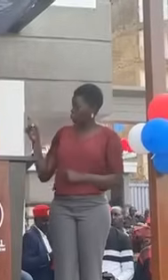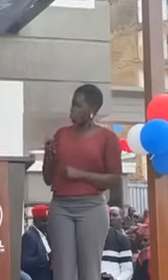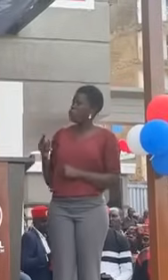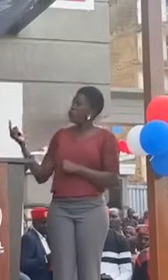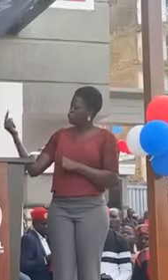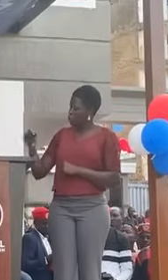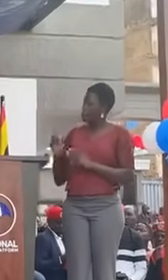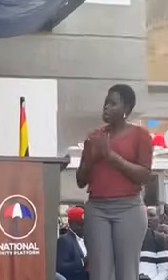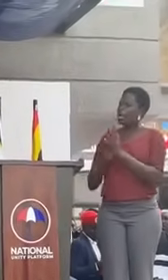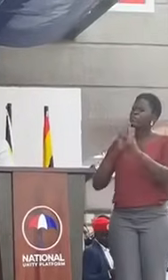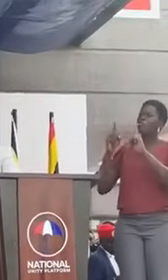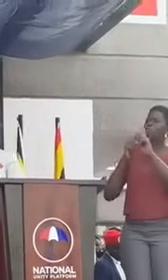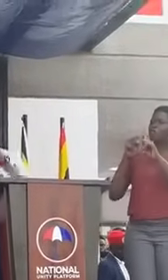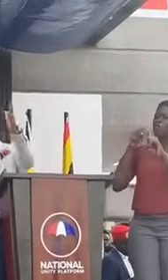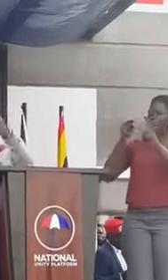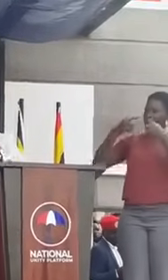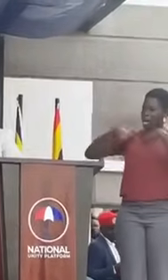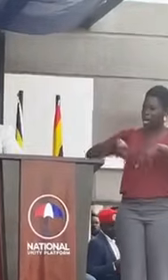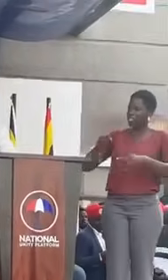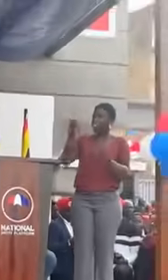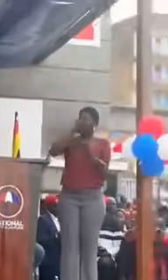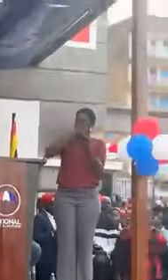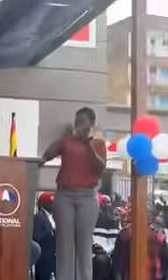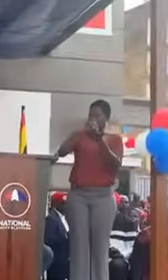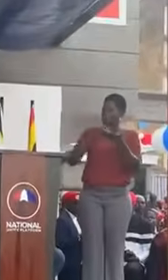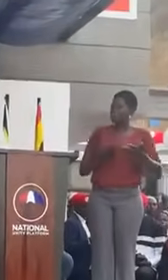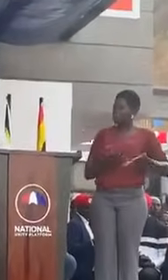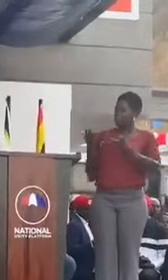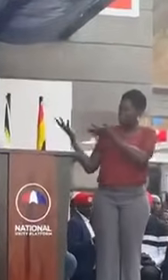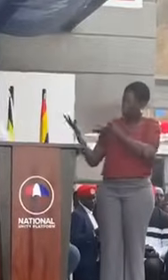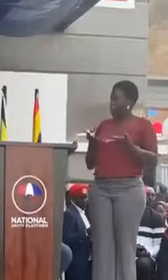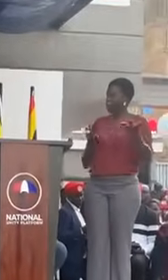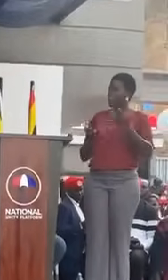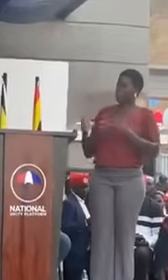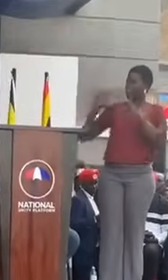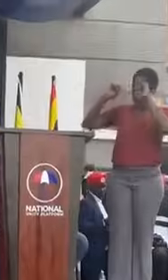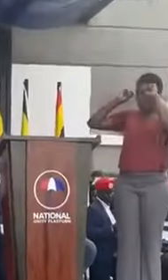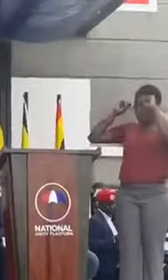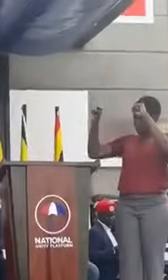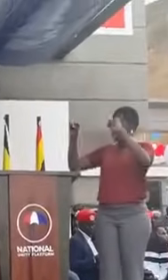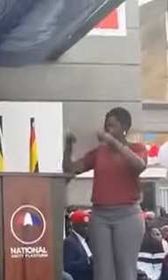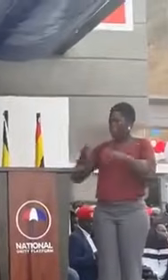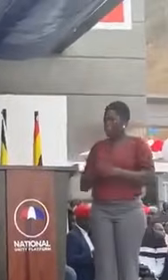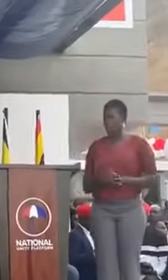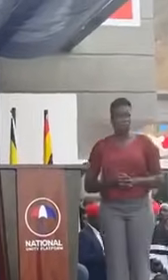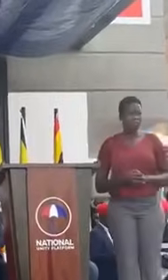to come and address the nation. Welcome, Mr. President.